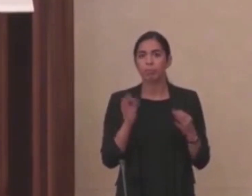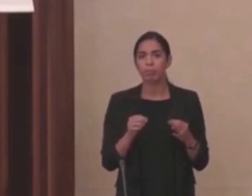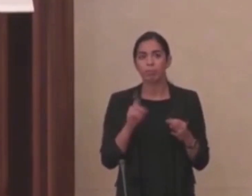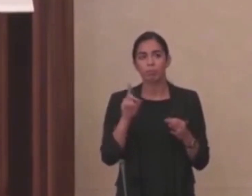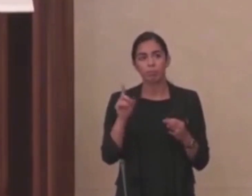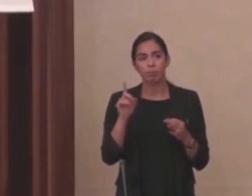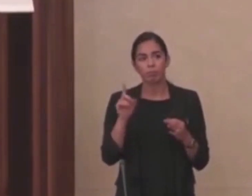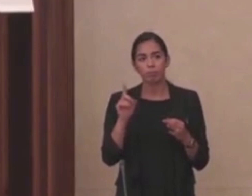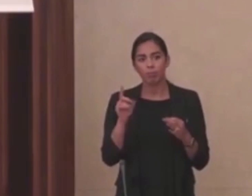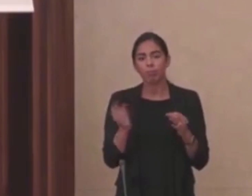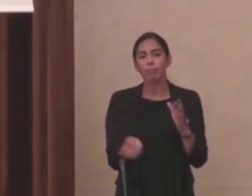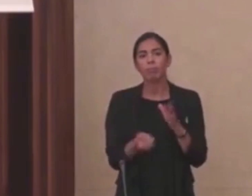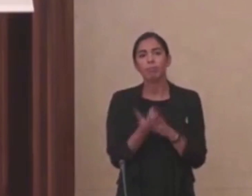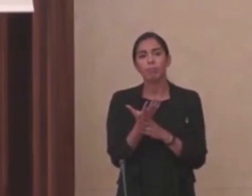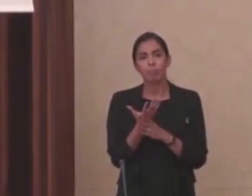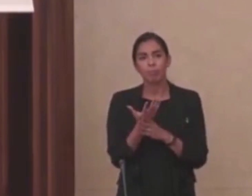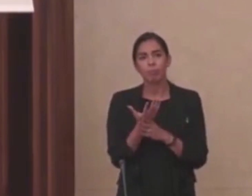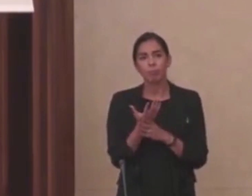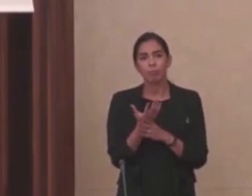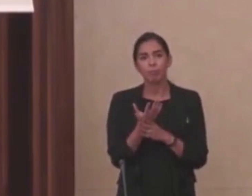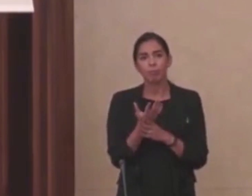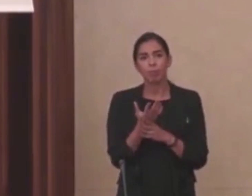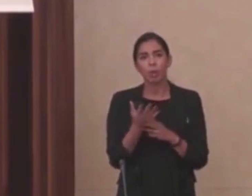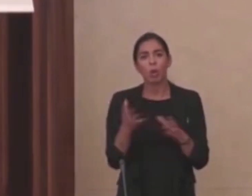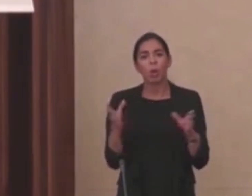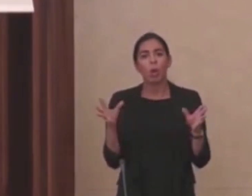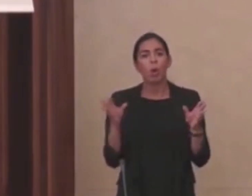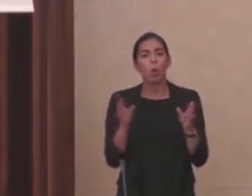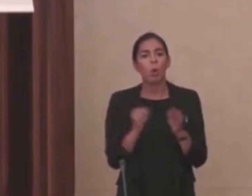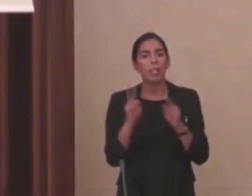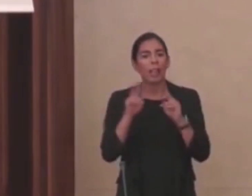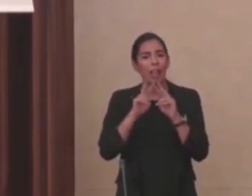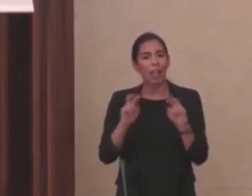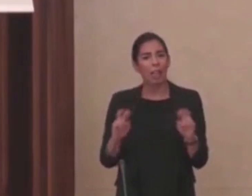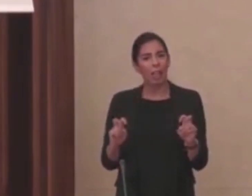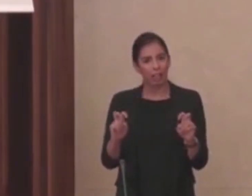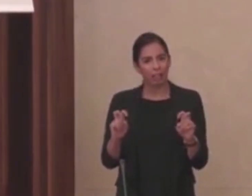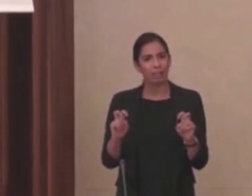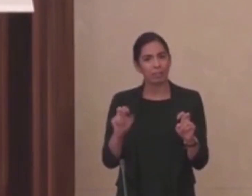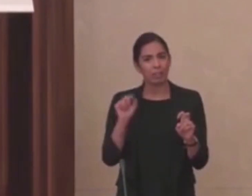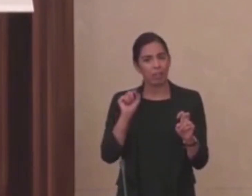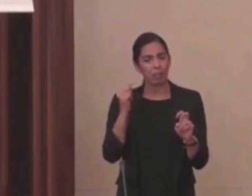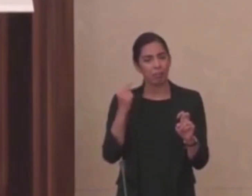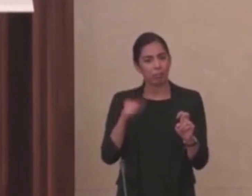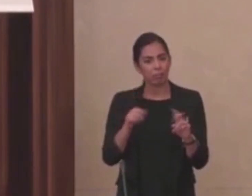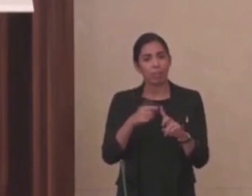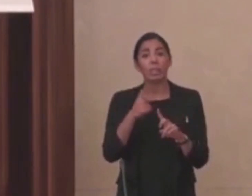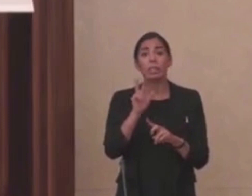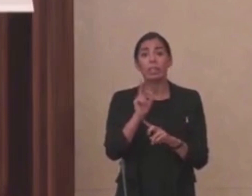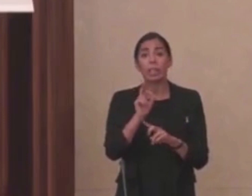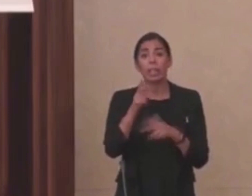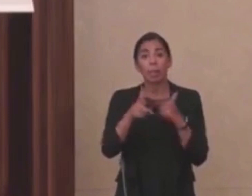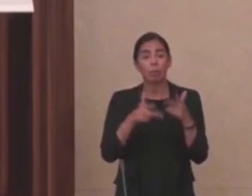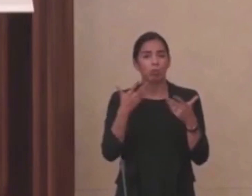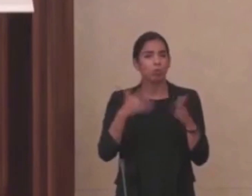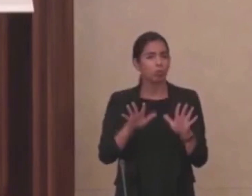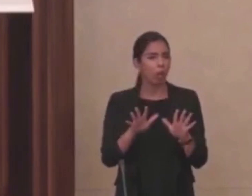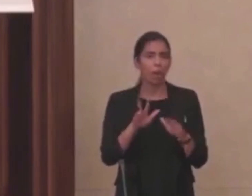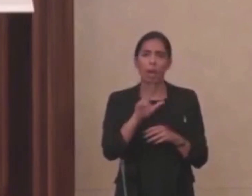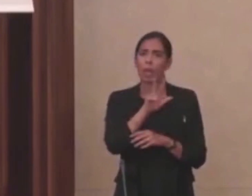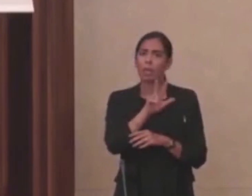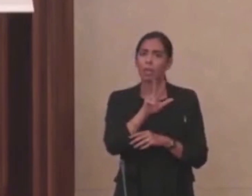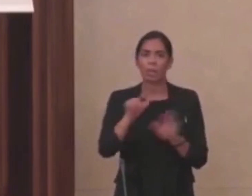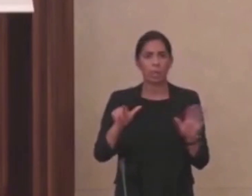from March 2020, we created special units of continued assistance.